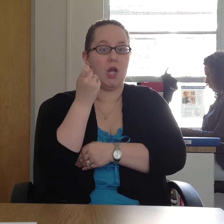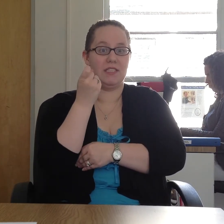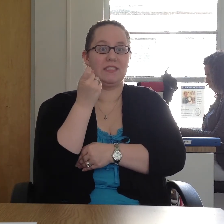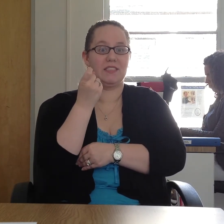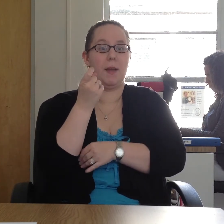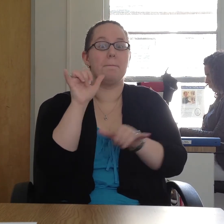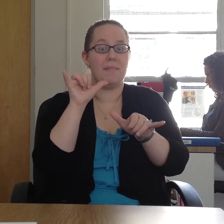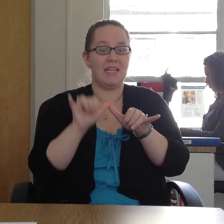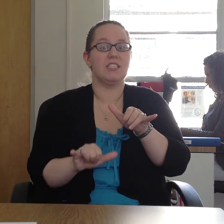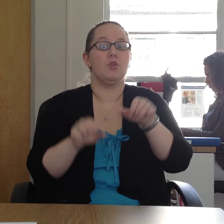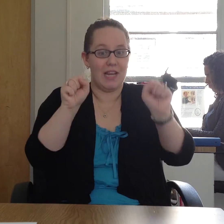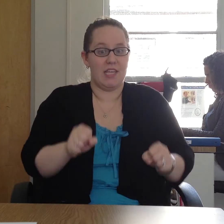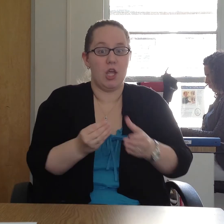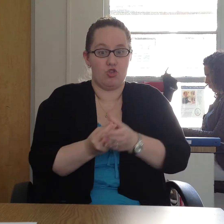bacteria.